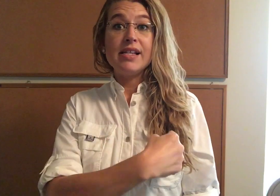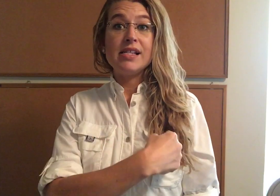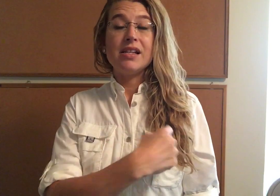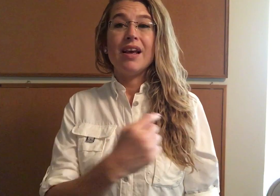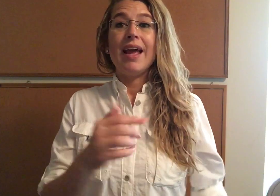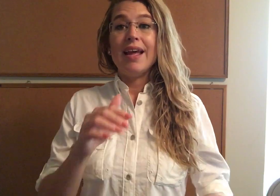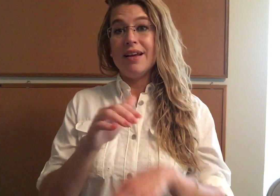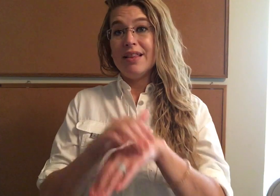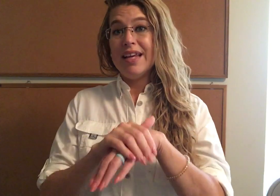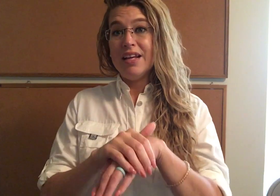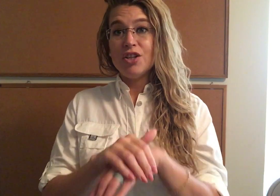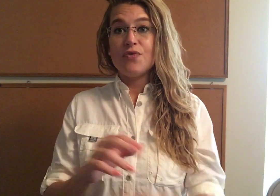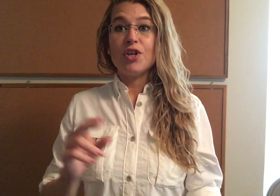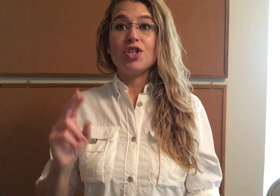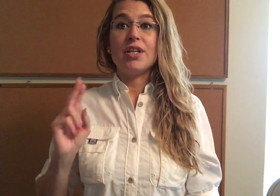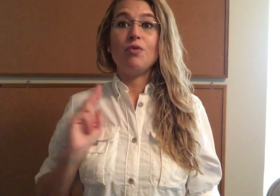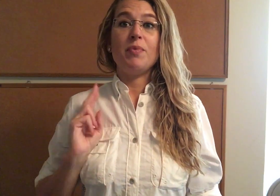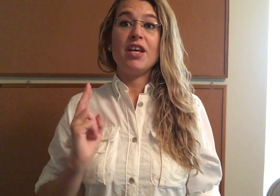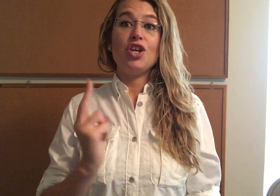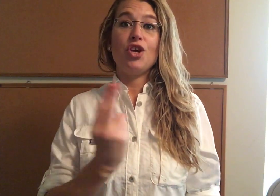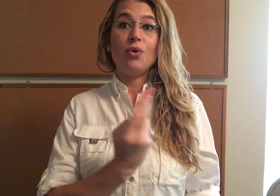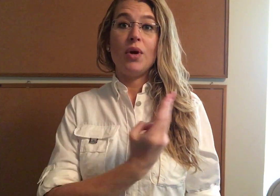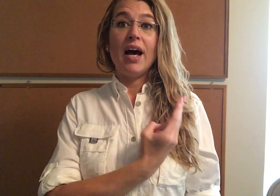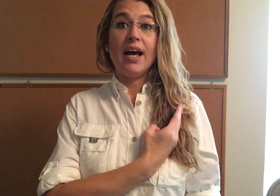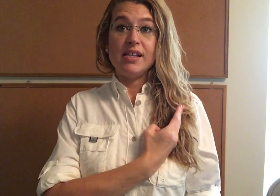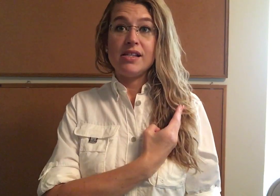us. And then the English version would be a you, us.